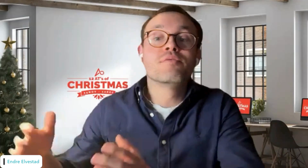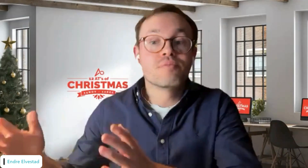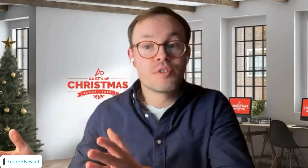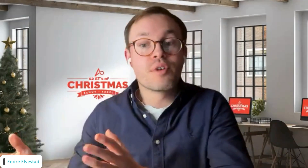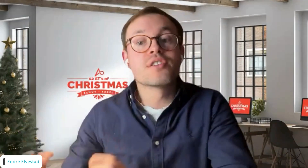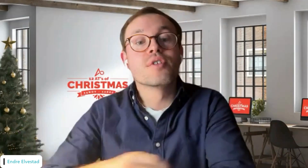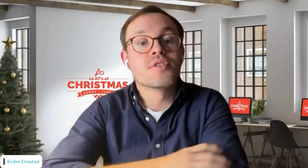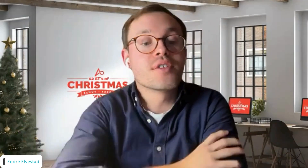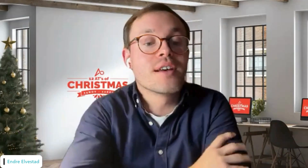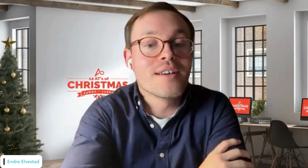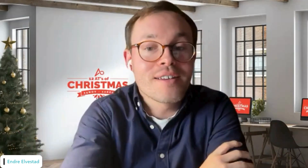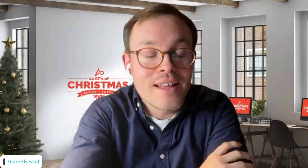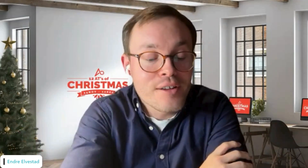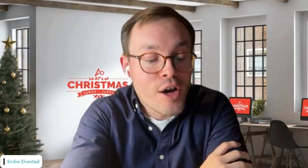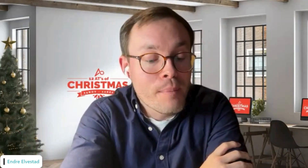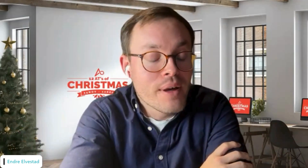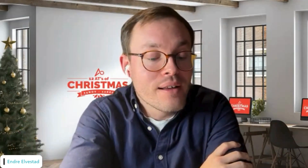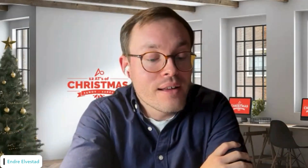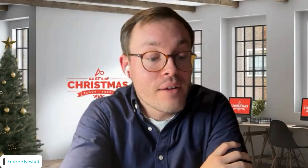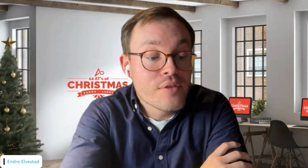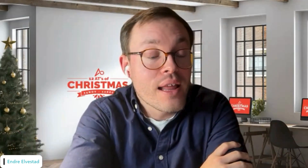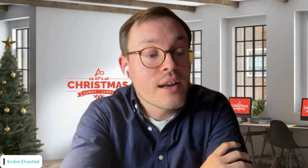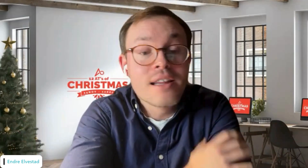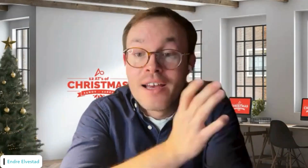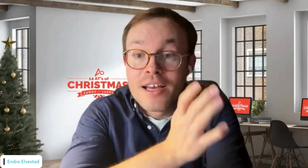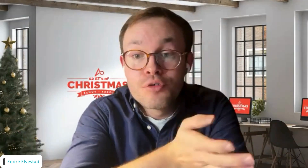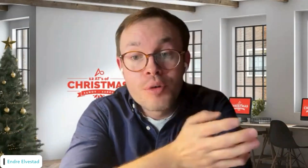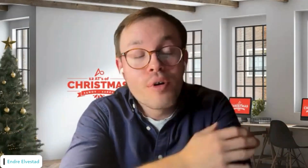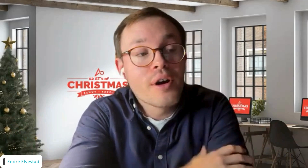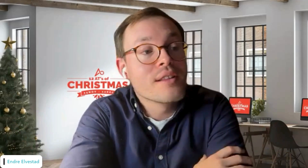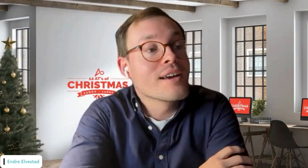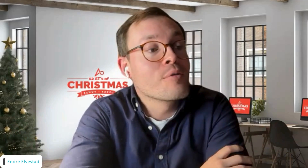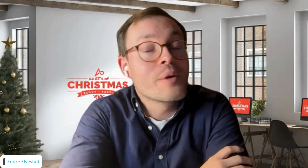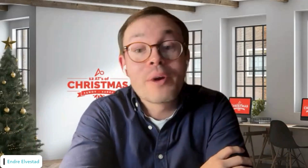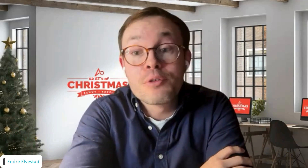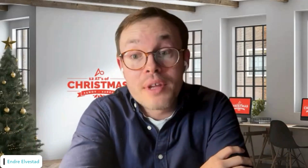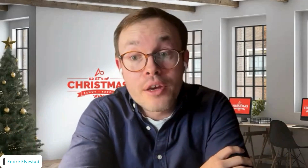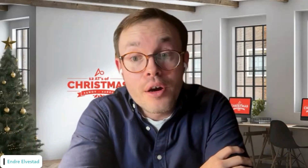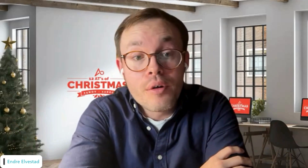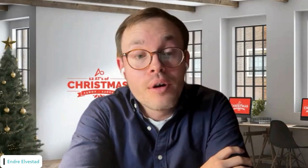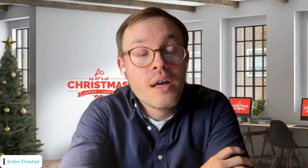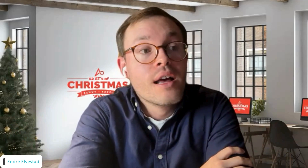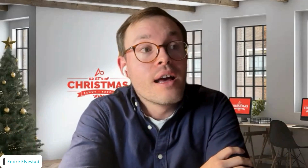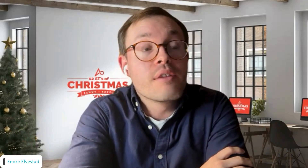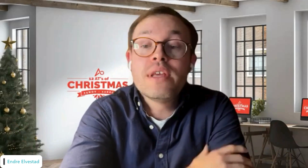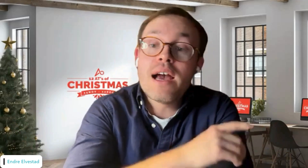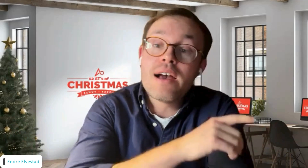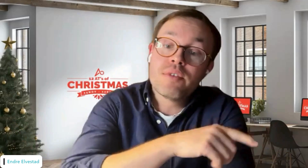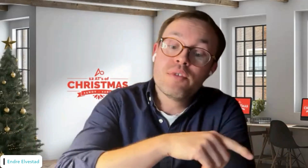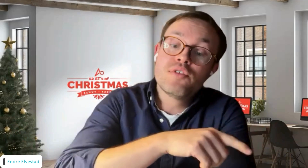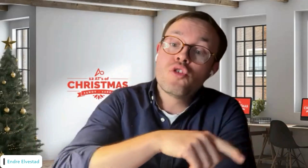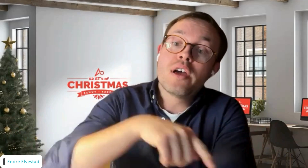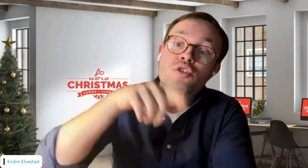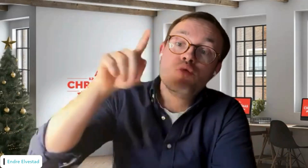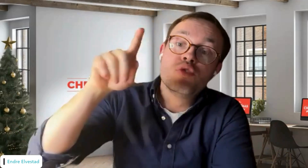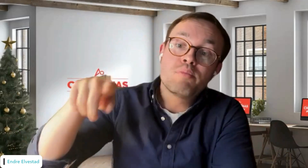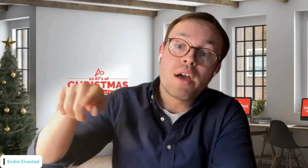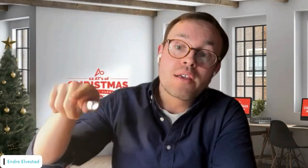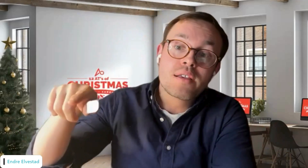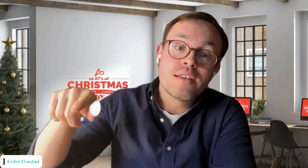rest of us can come after that. And to your point, like where do they go? And we saw a huge spike in